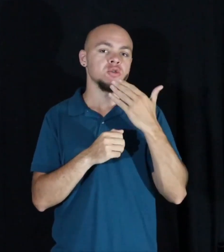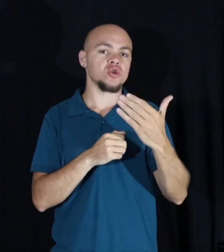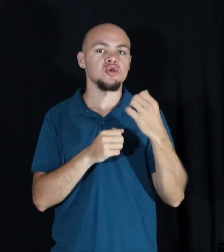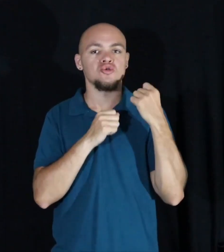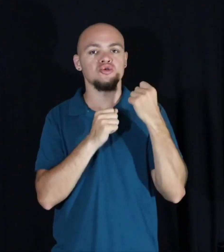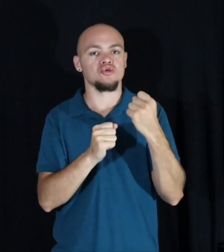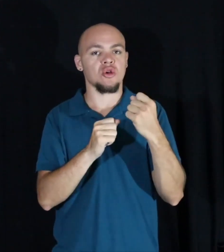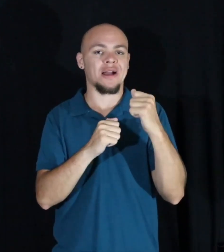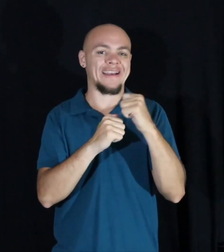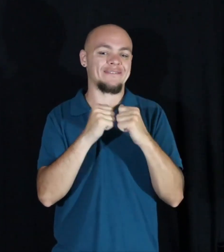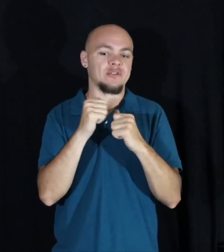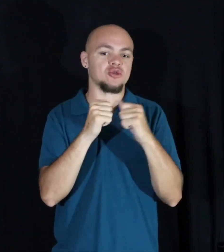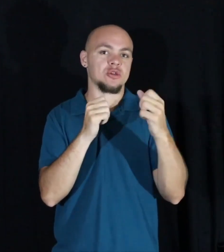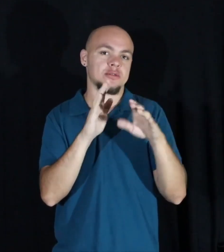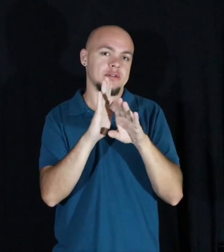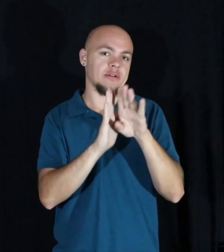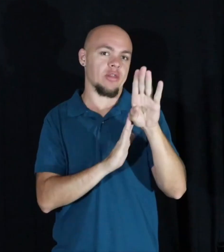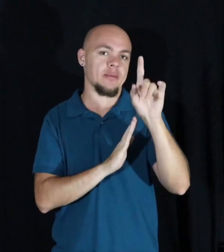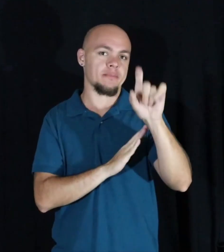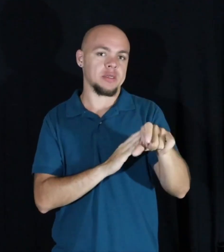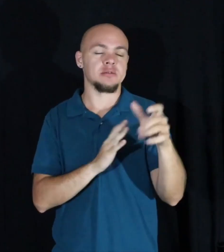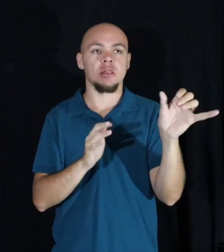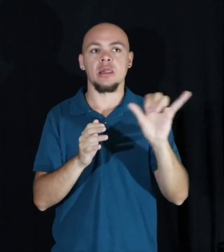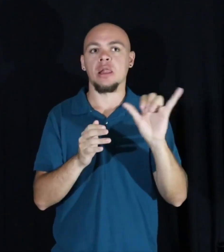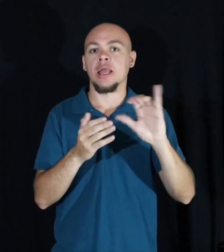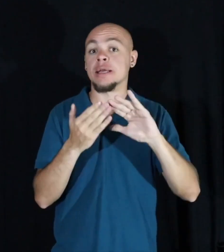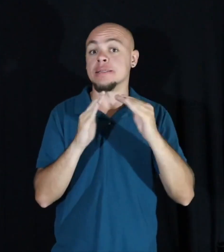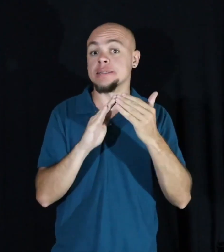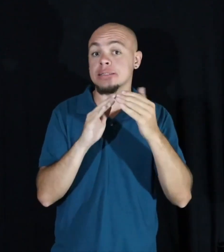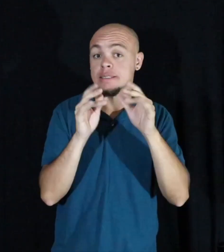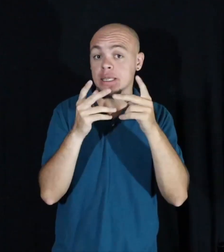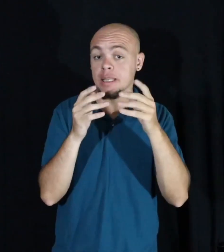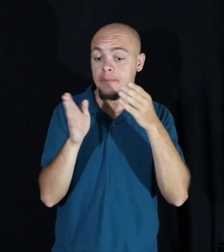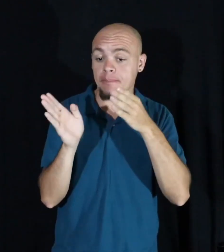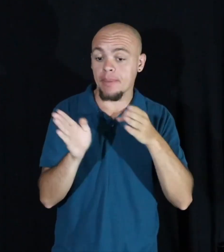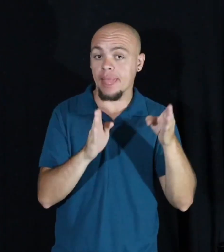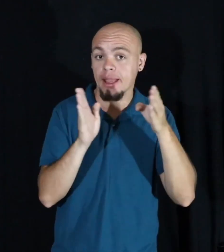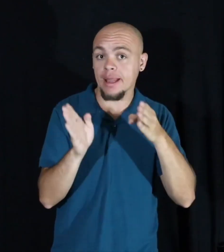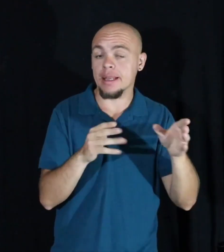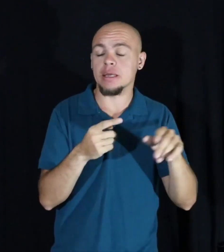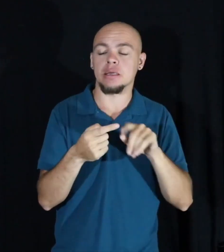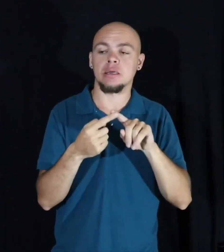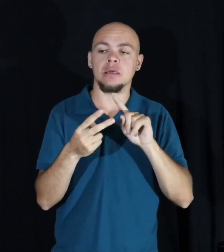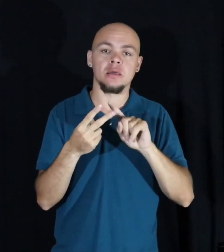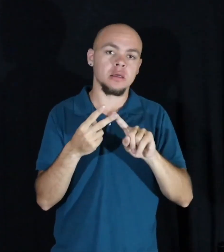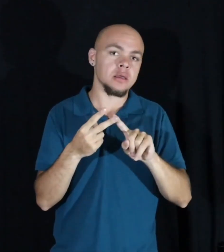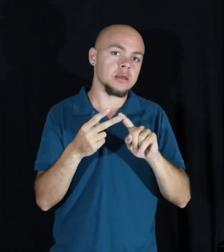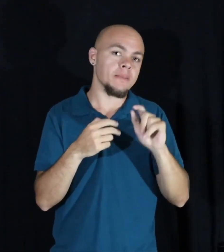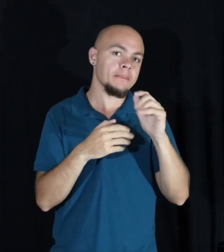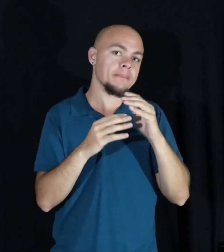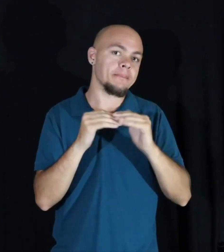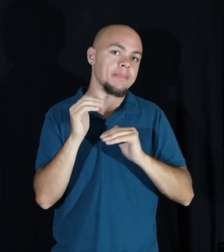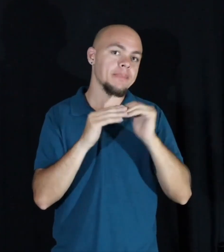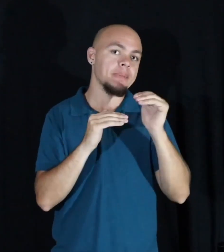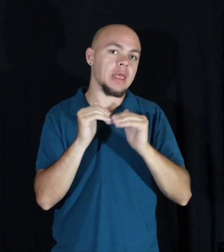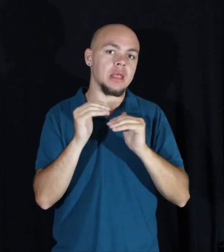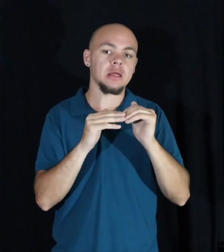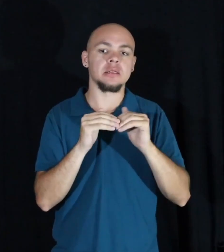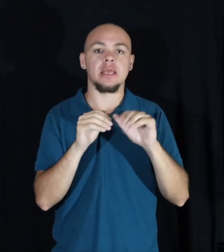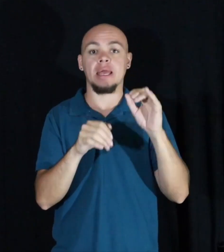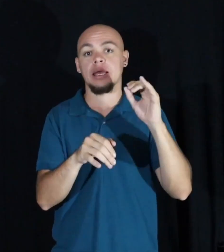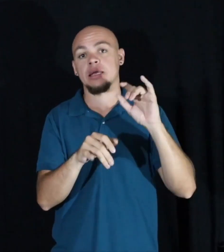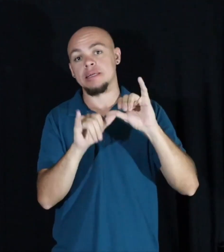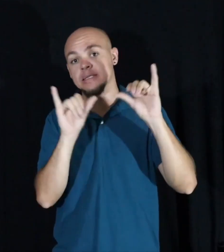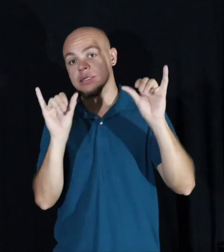first thing that you need to do when you have to do the things like city planning, you have to focus on like how can we build infrastructure and institutions that will